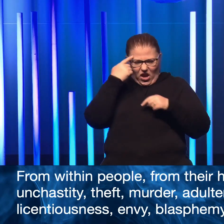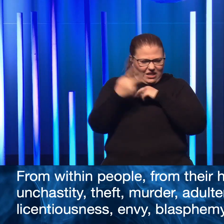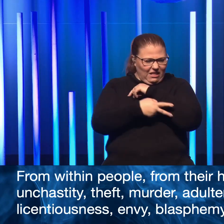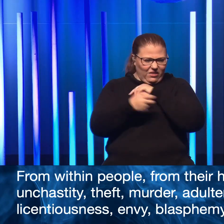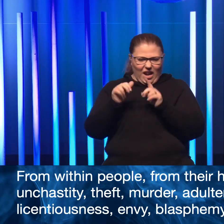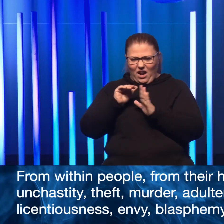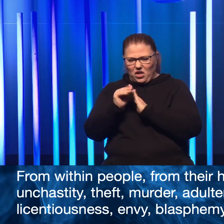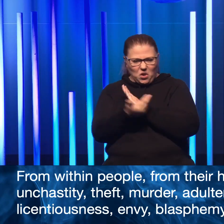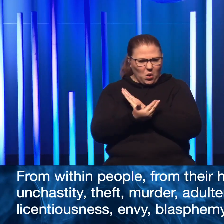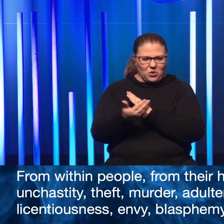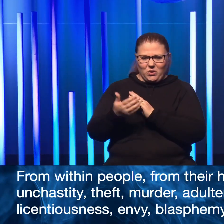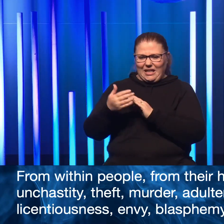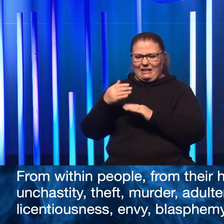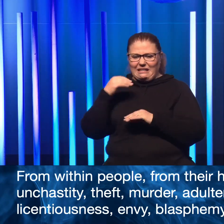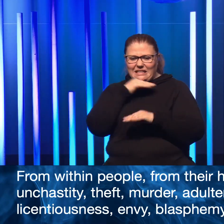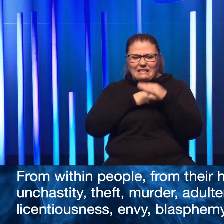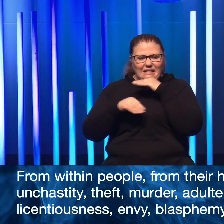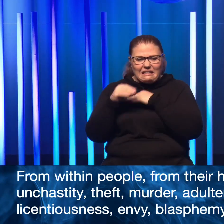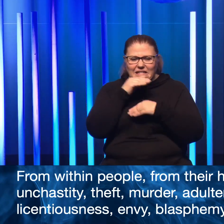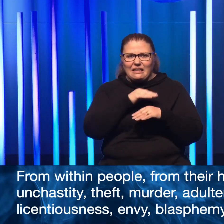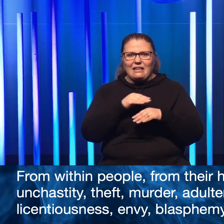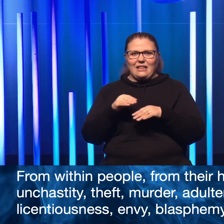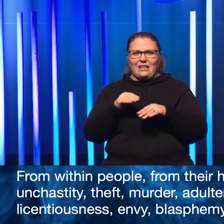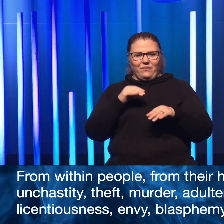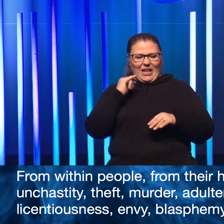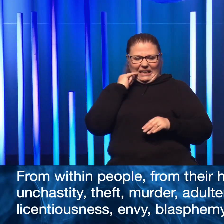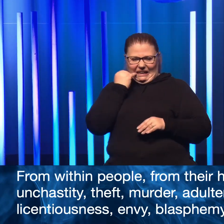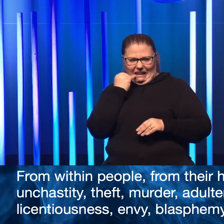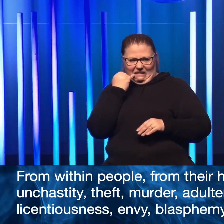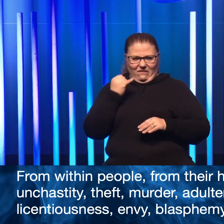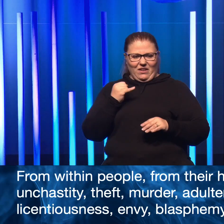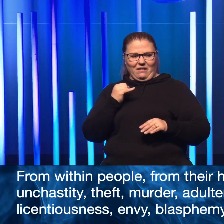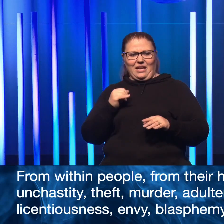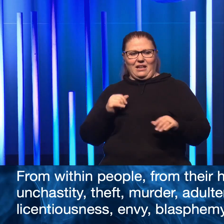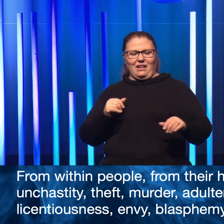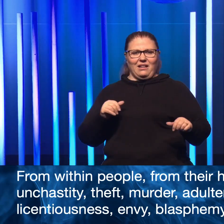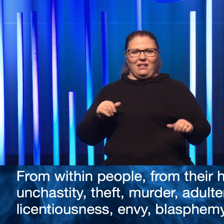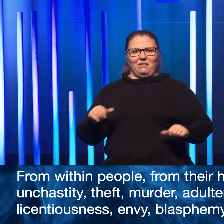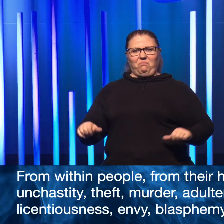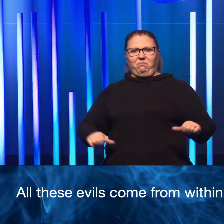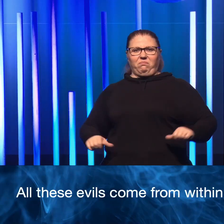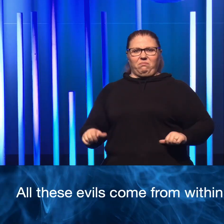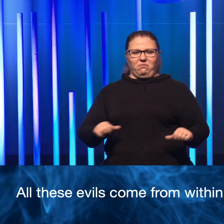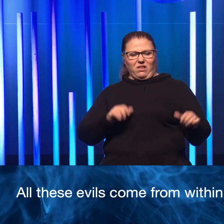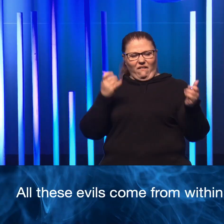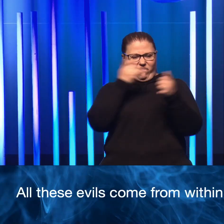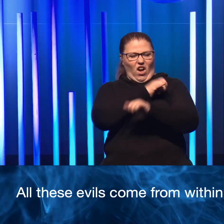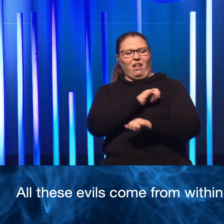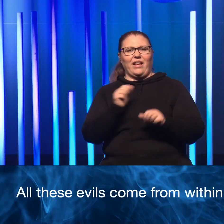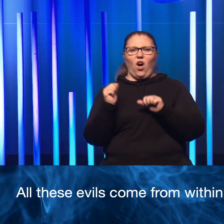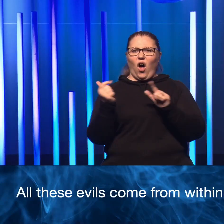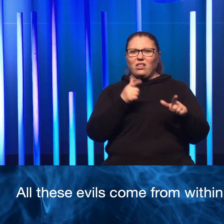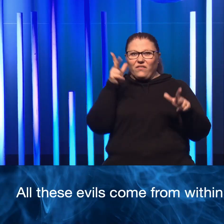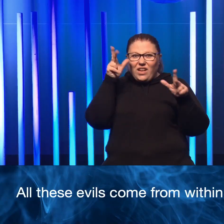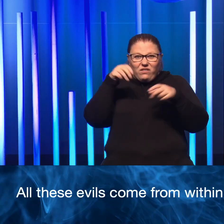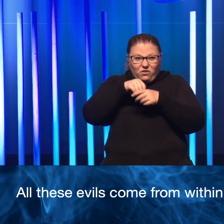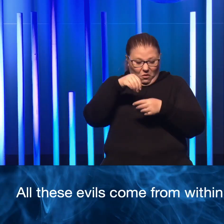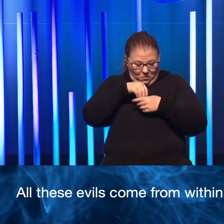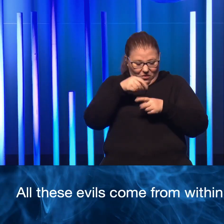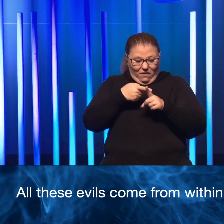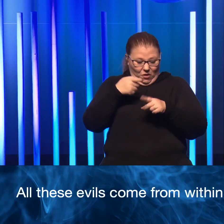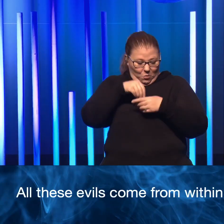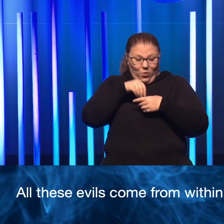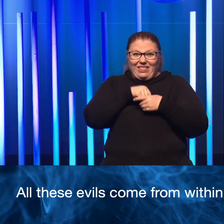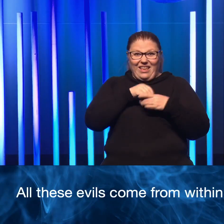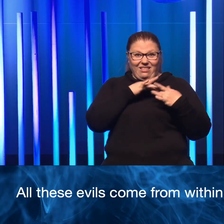adultery, greed, malice, deceit, licentiousness, envy, blasphemy, arrogance, folly. All these evils come from within and they